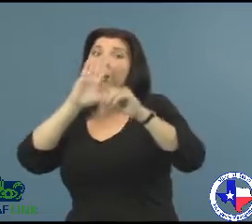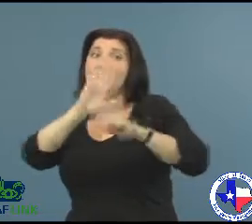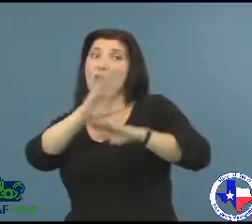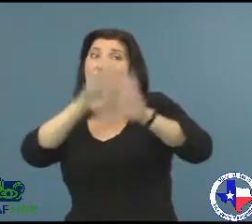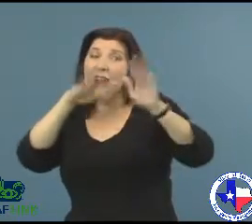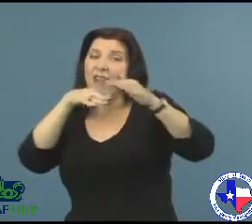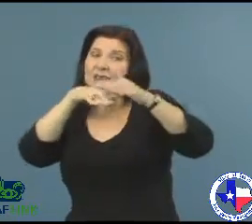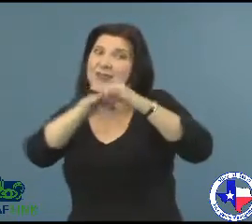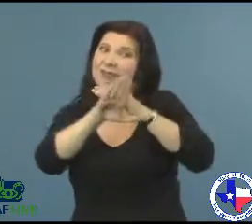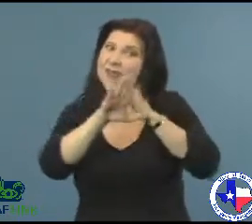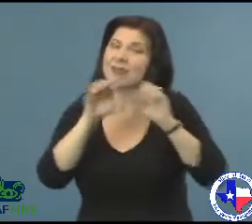off.